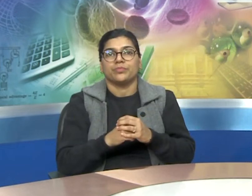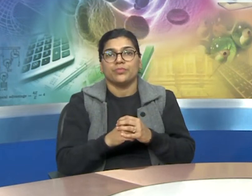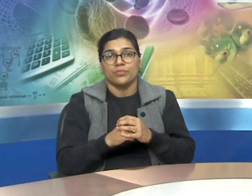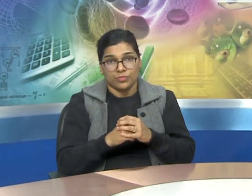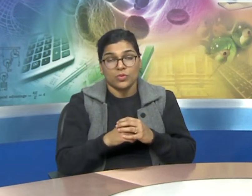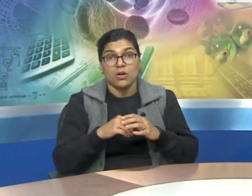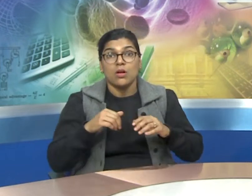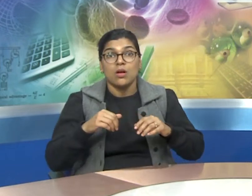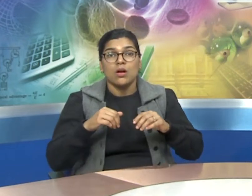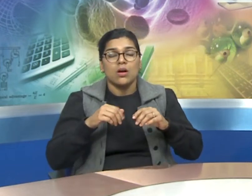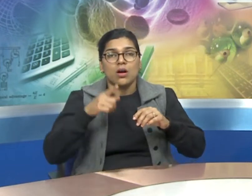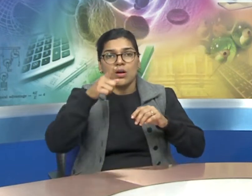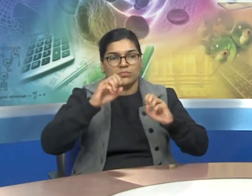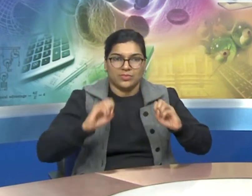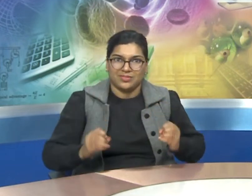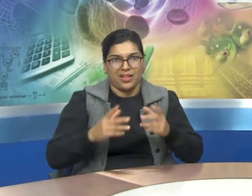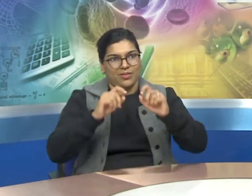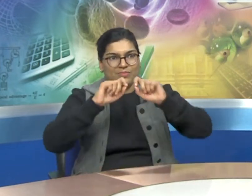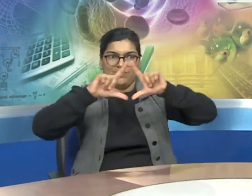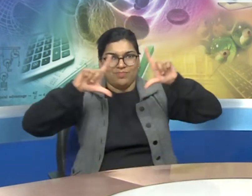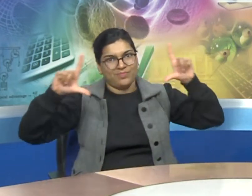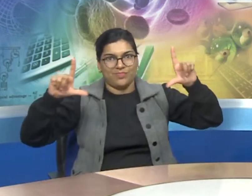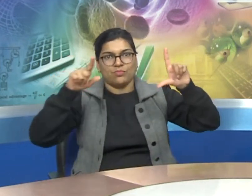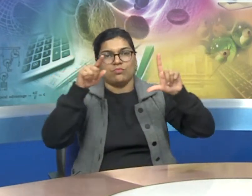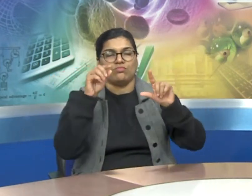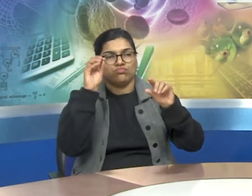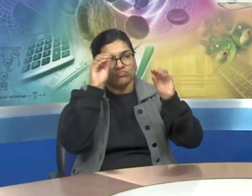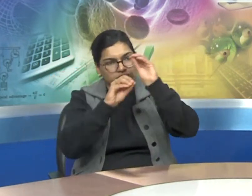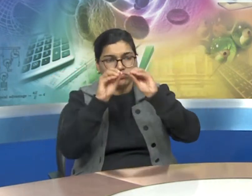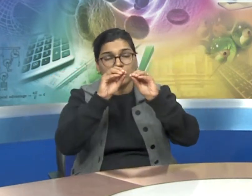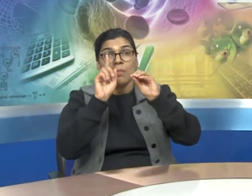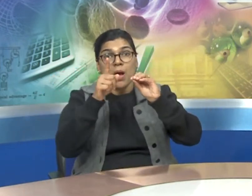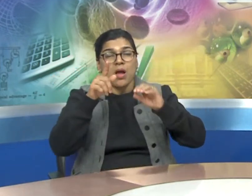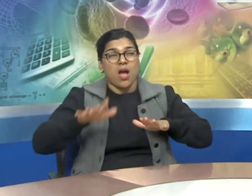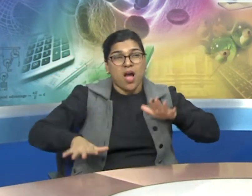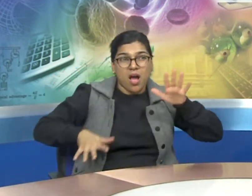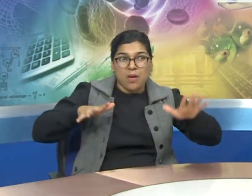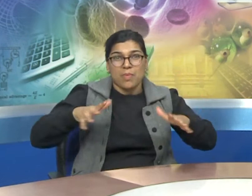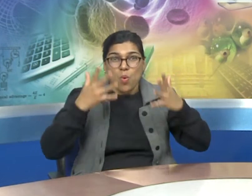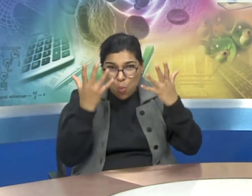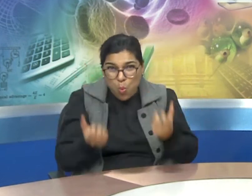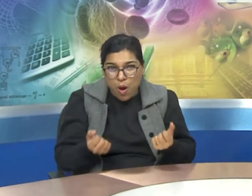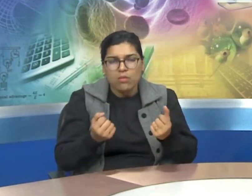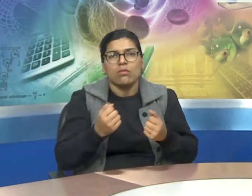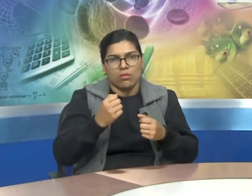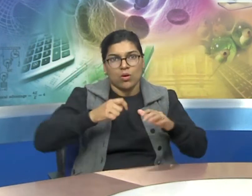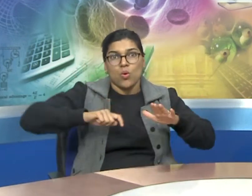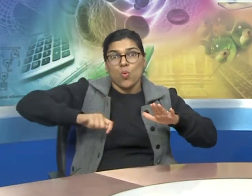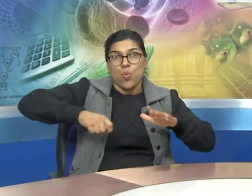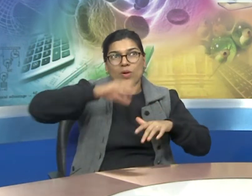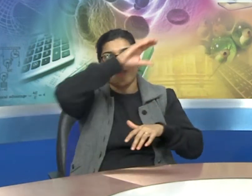Animation slides. Let us now understand this. For example, if we have started working on animation slides and if we want